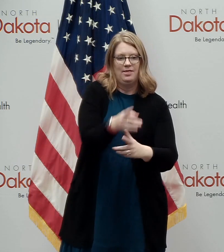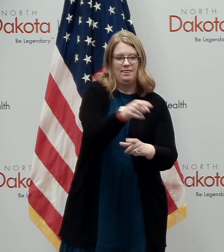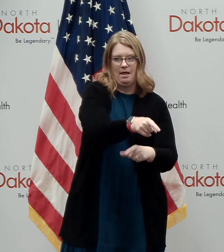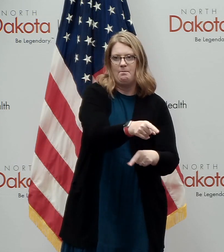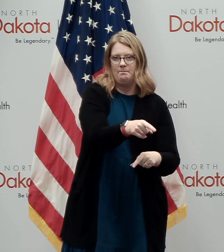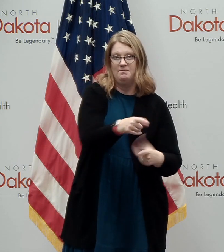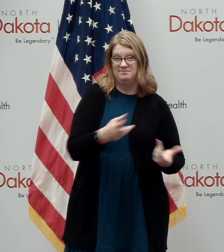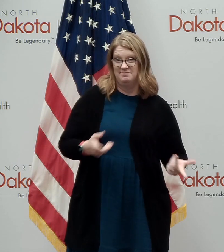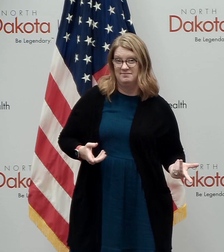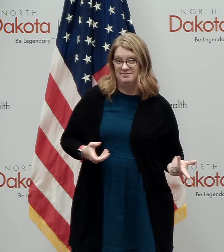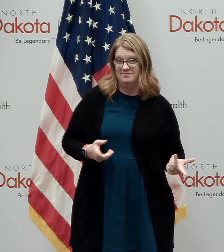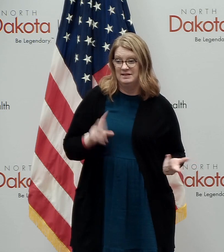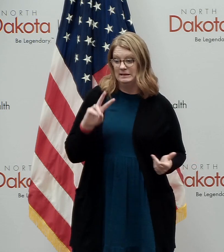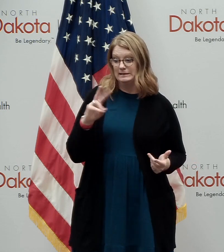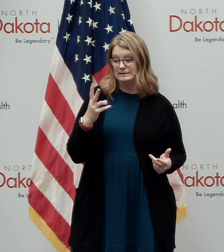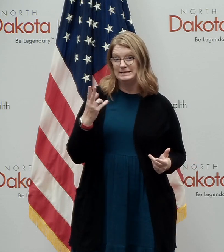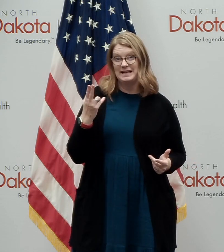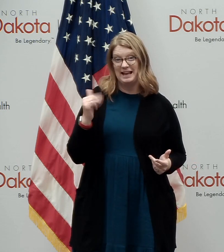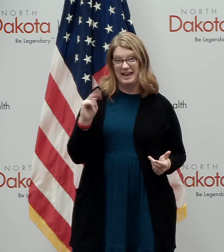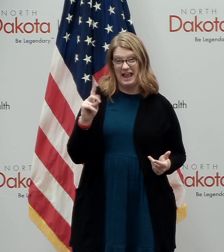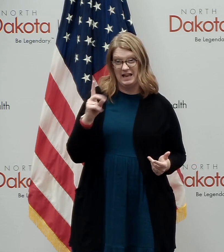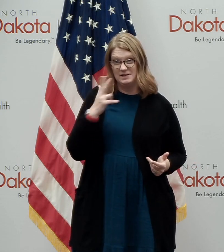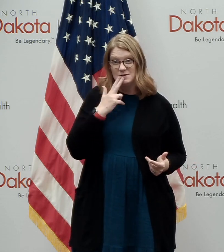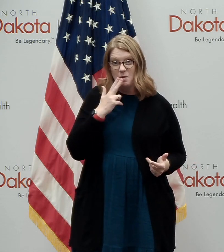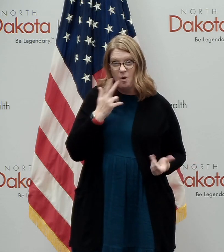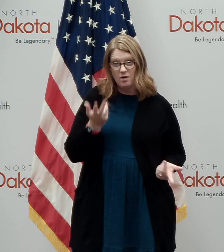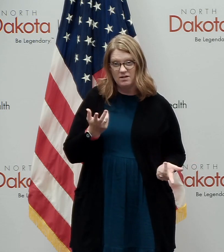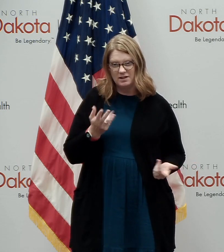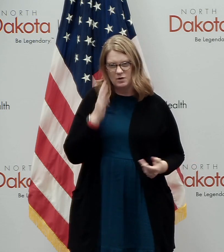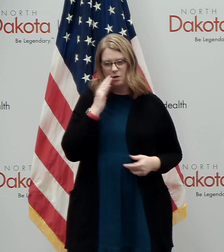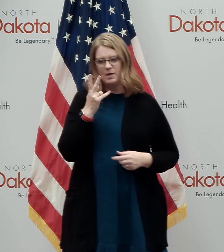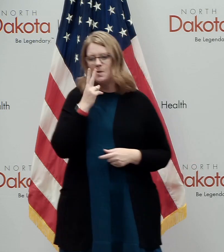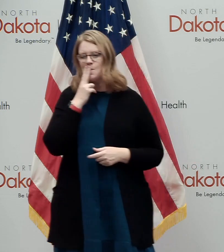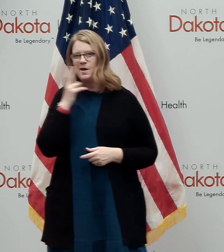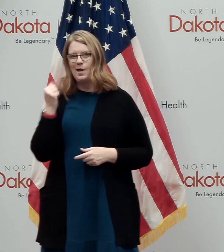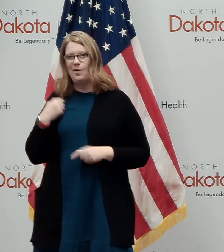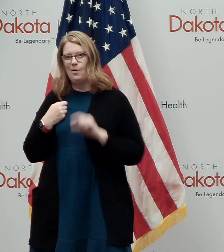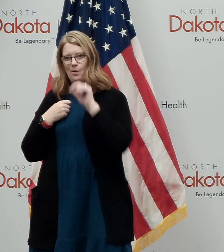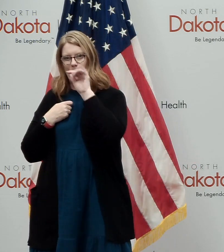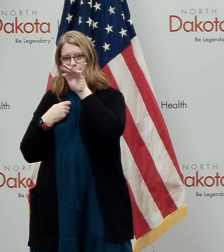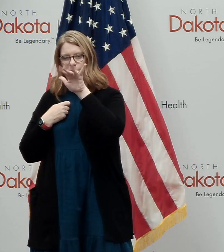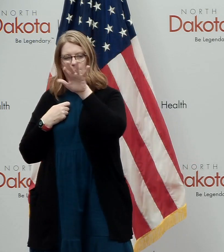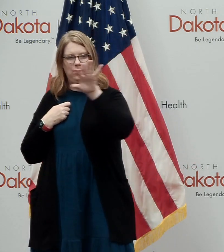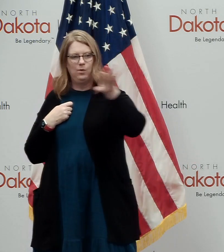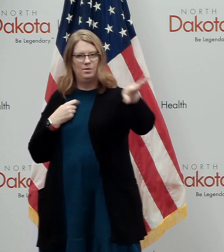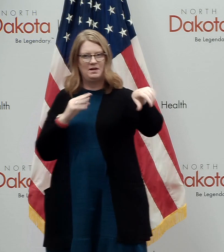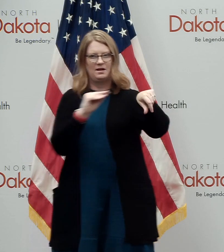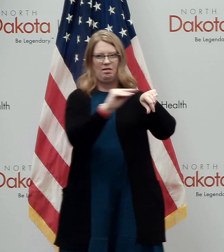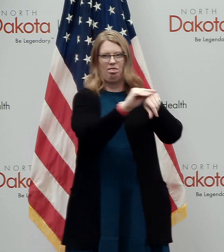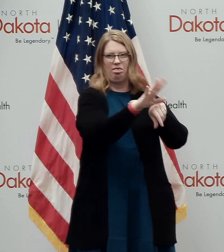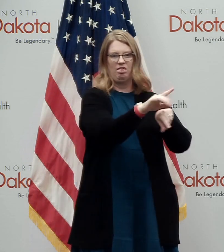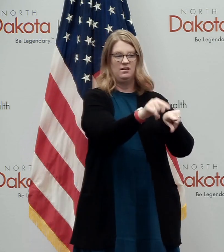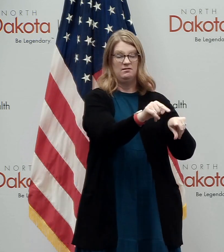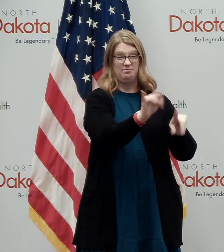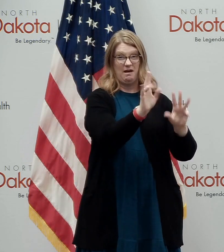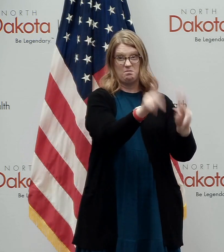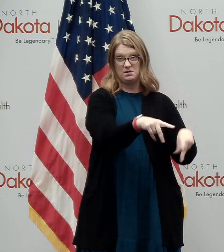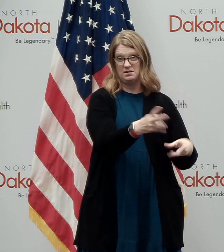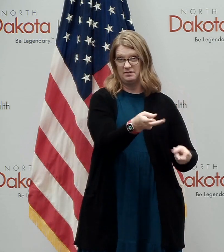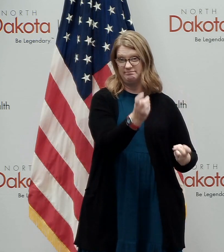secondhand smoke turned out to be, a way to get lung cancer. And I think, in the